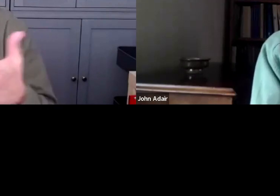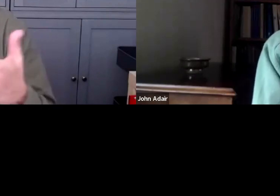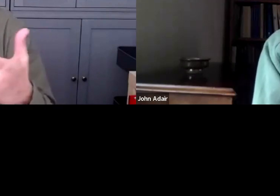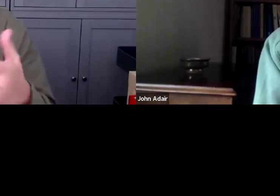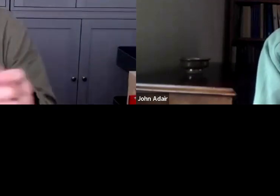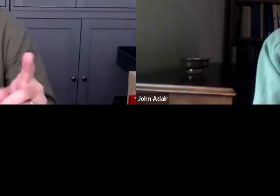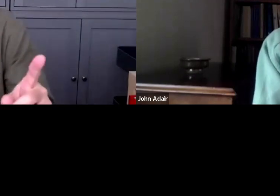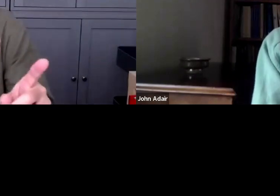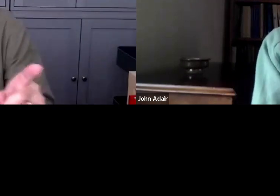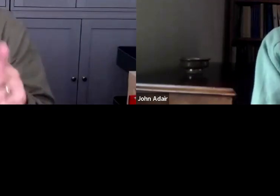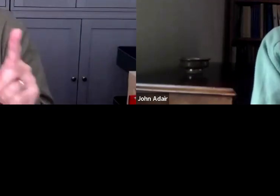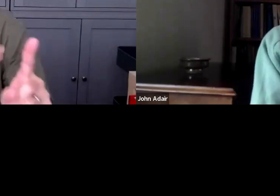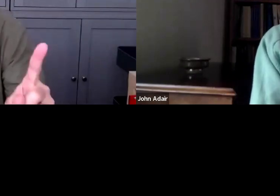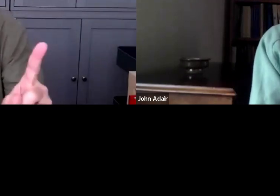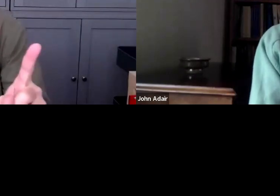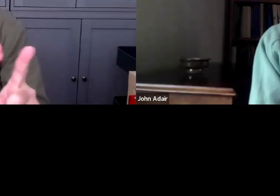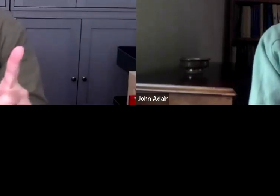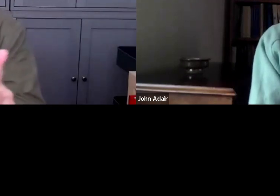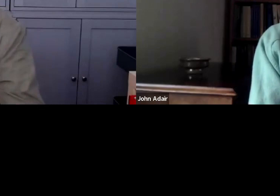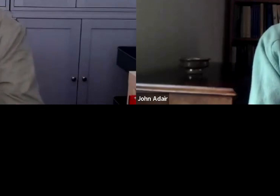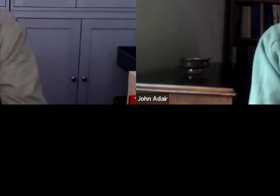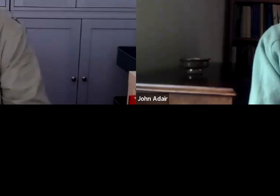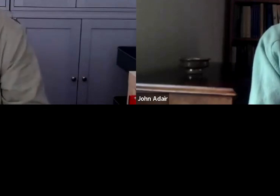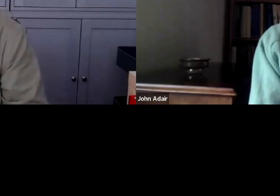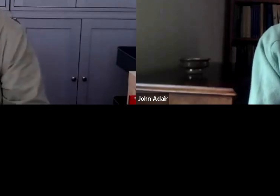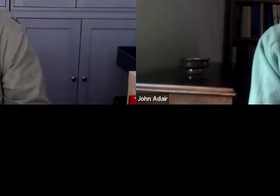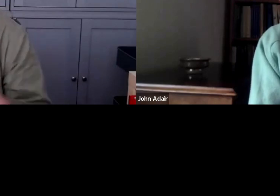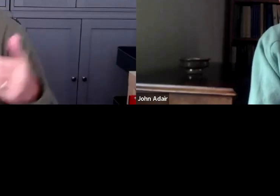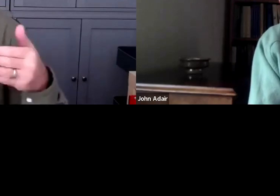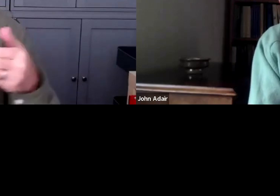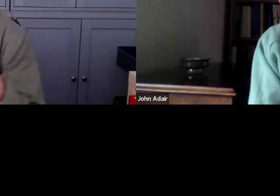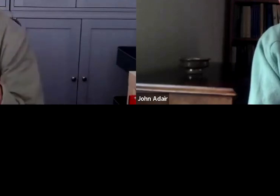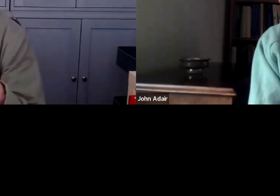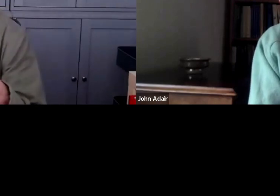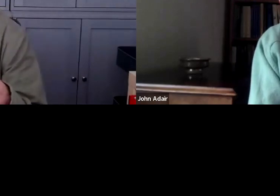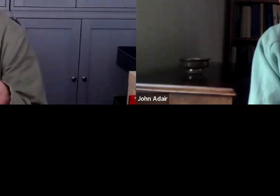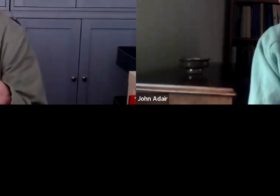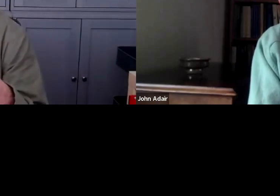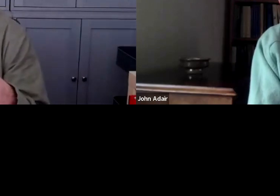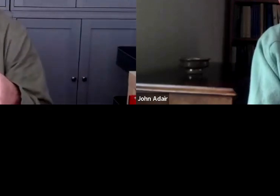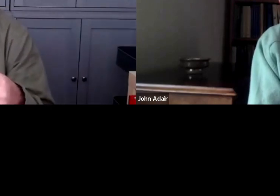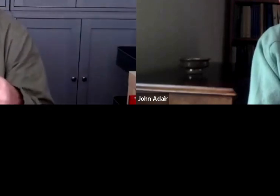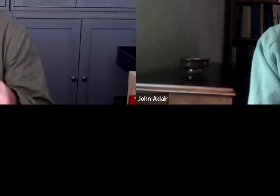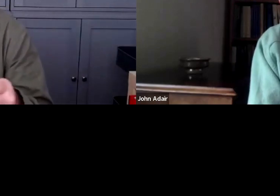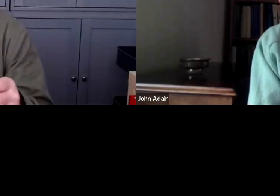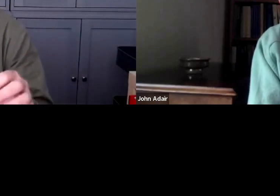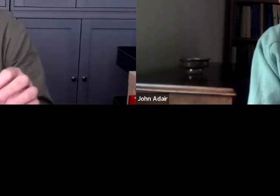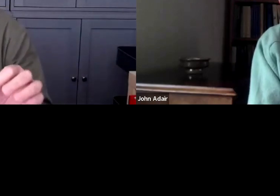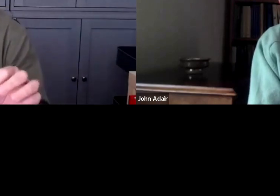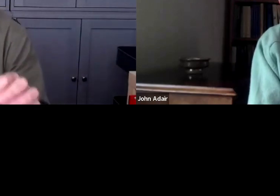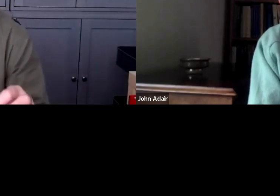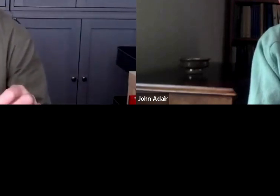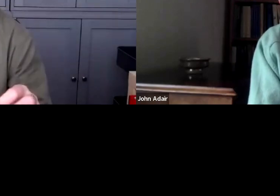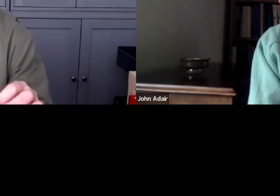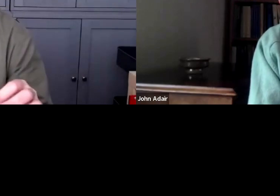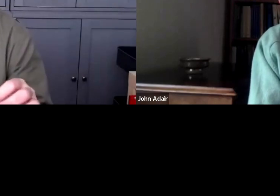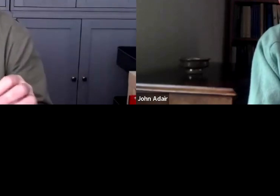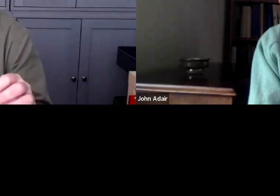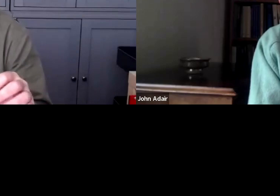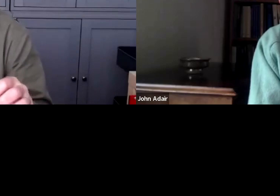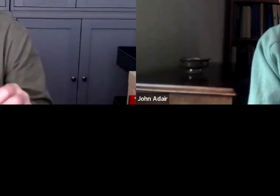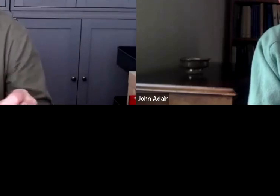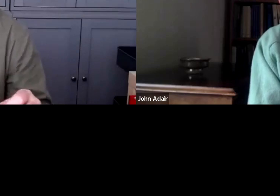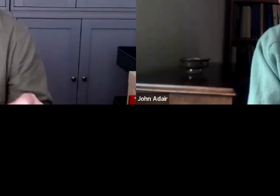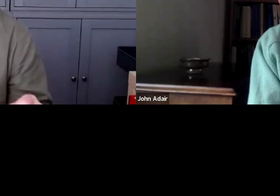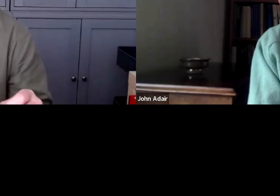leadership, and how we start to identify potential